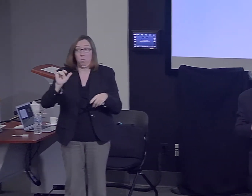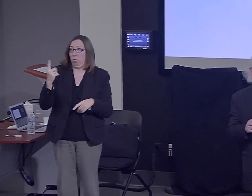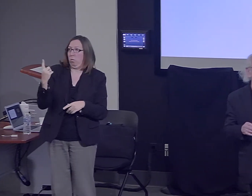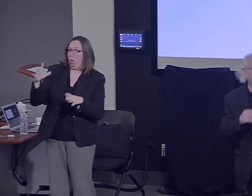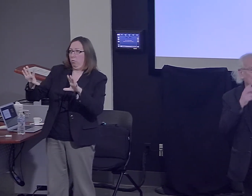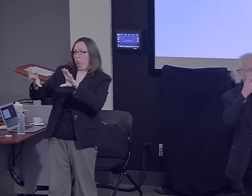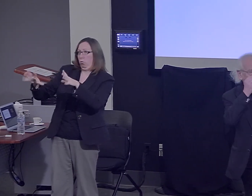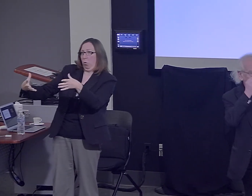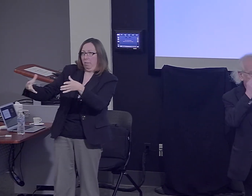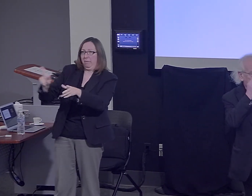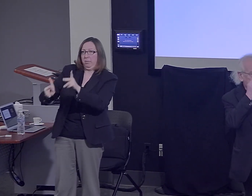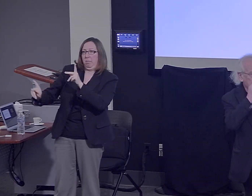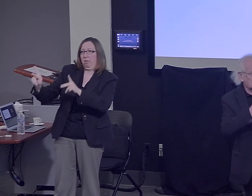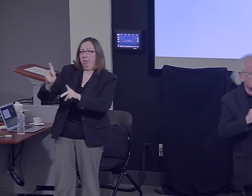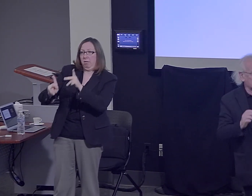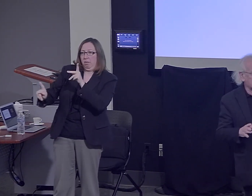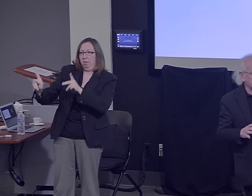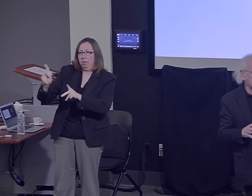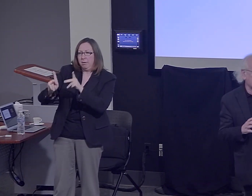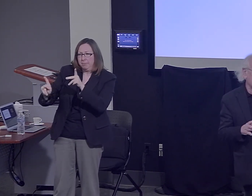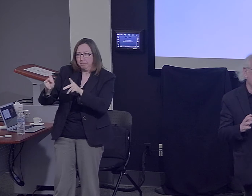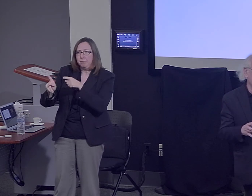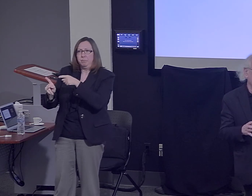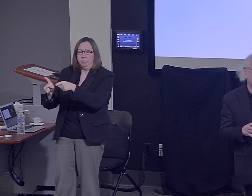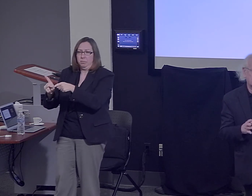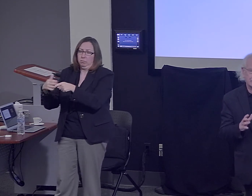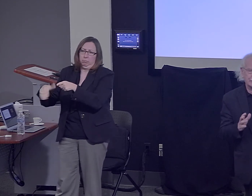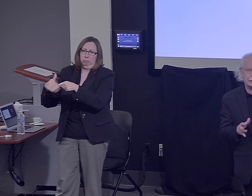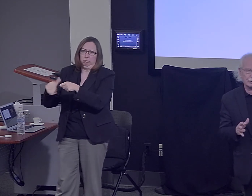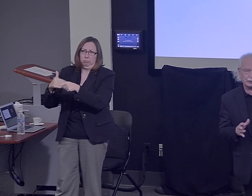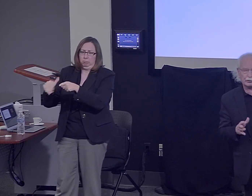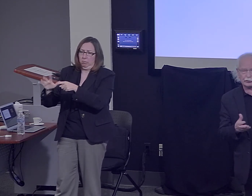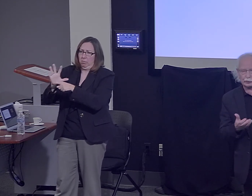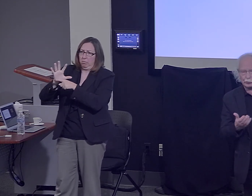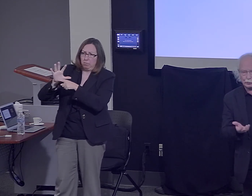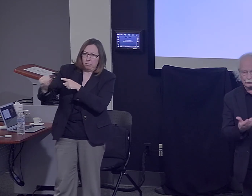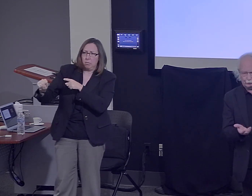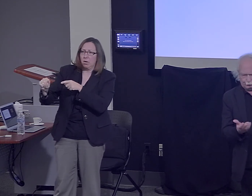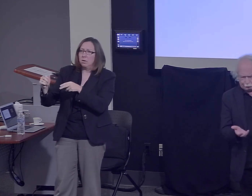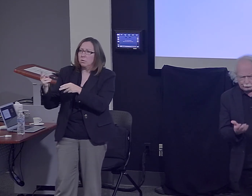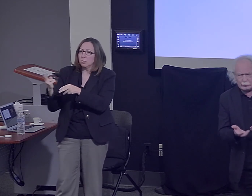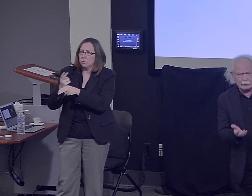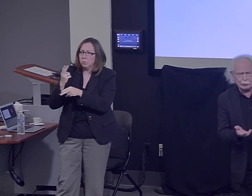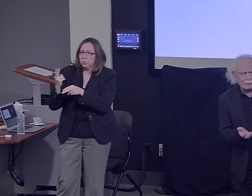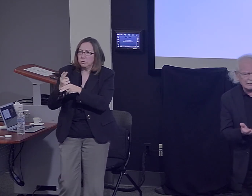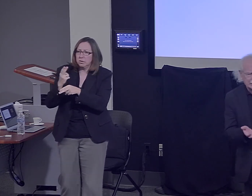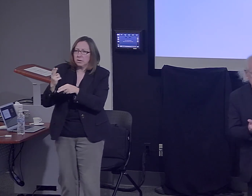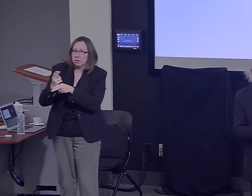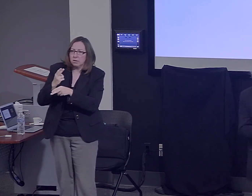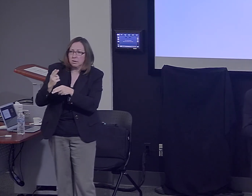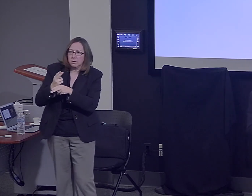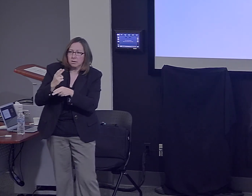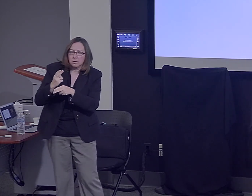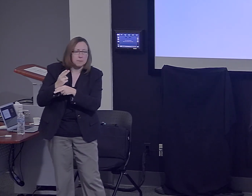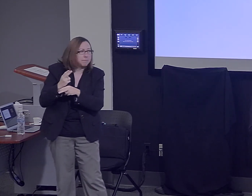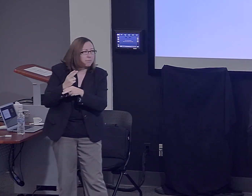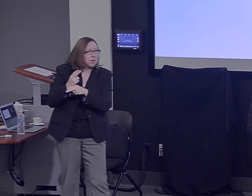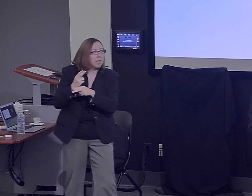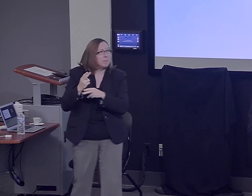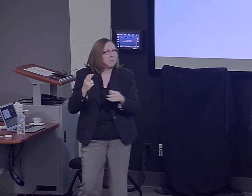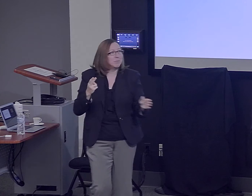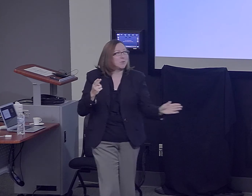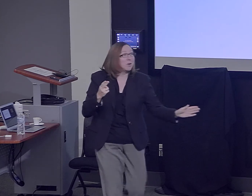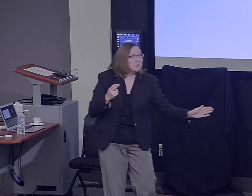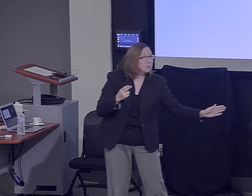in odorant. Odorant is very difficult for physiologists to master because you don't